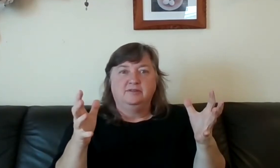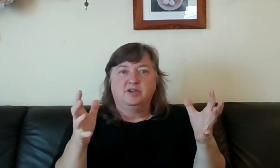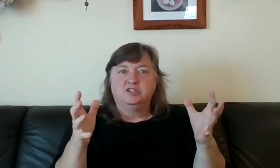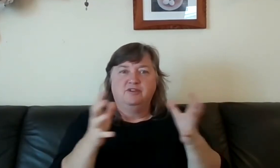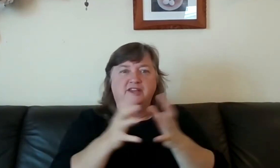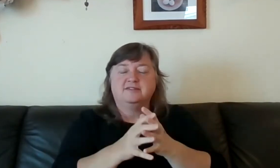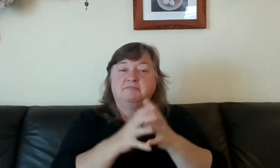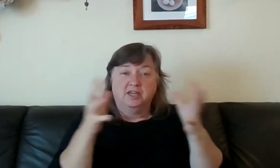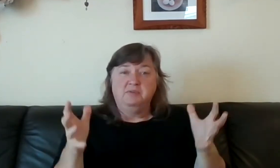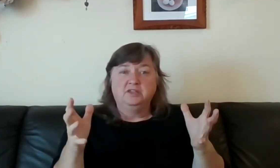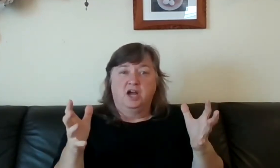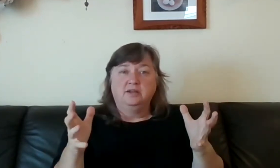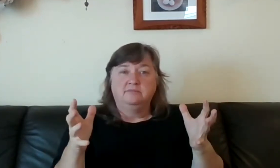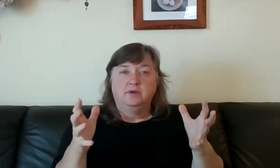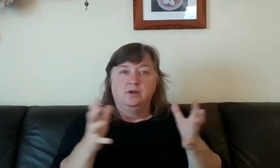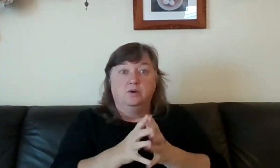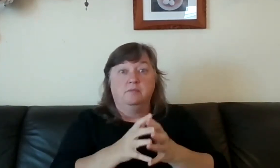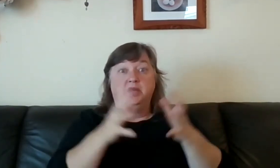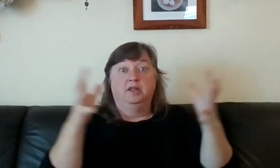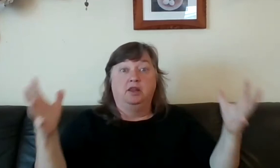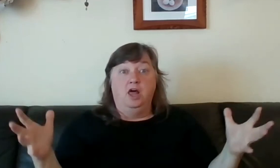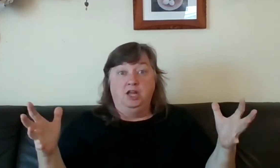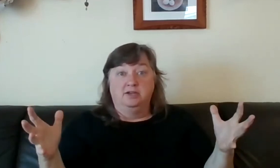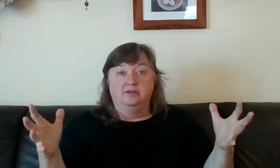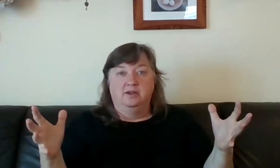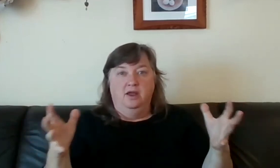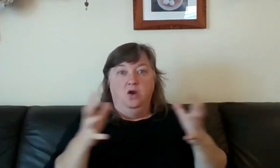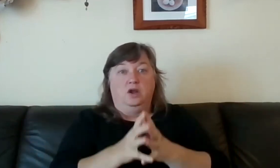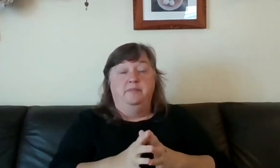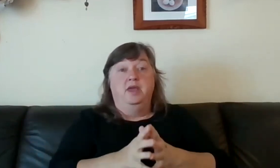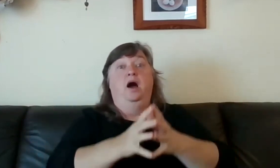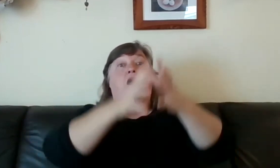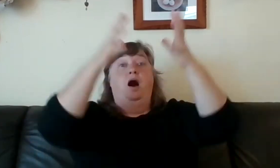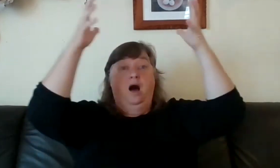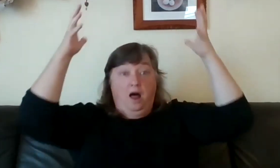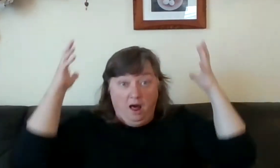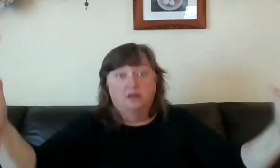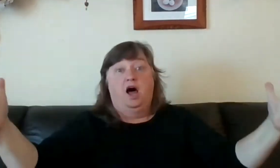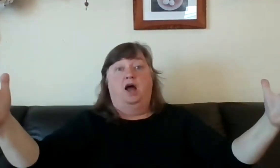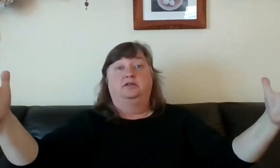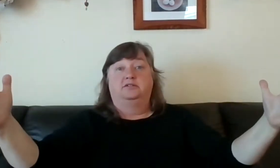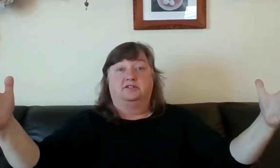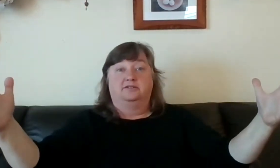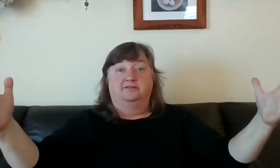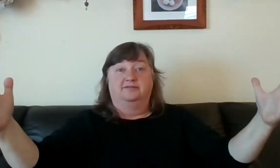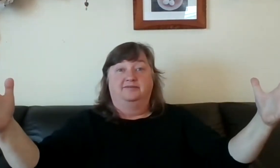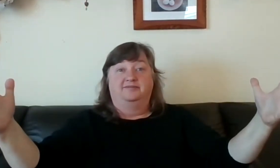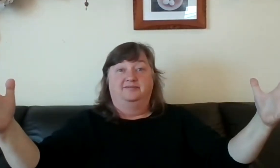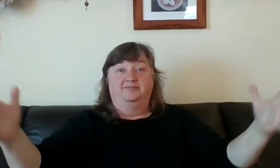Watch the face. It can be a lot, or it can be a lot, or it could be a lot.